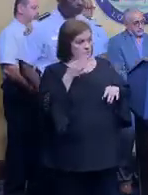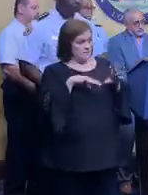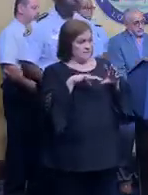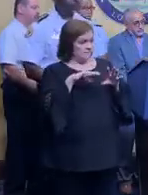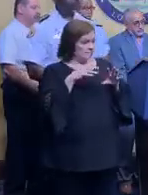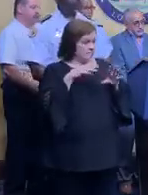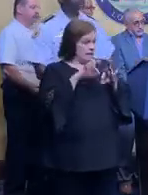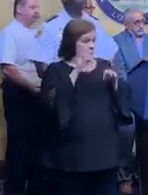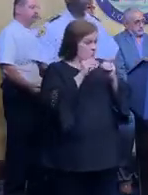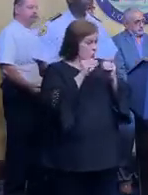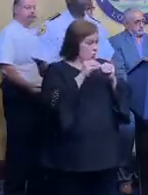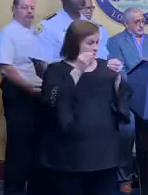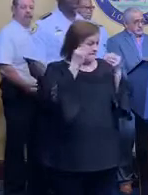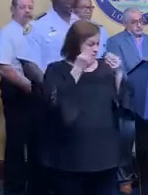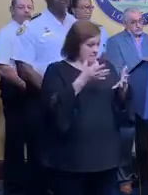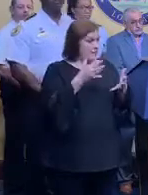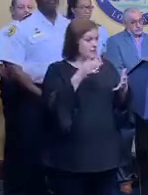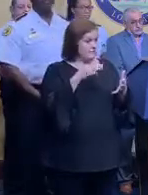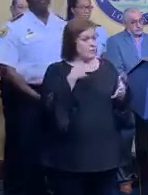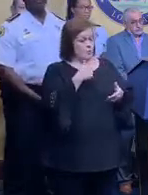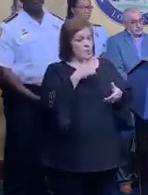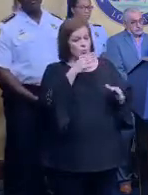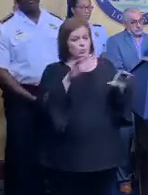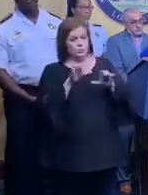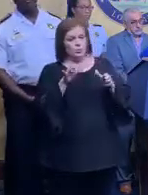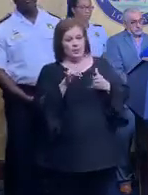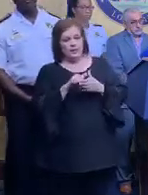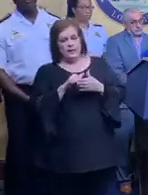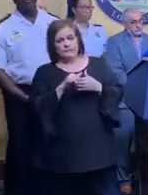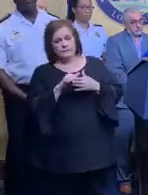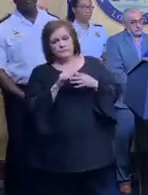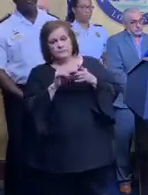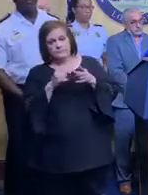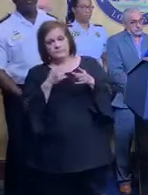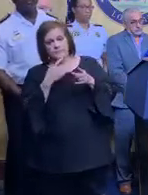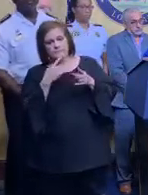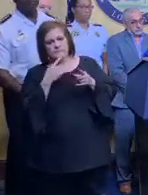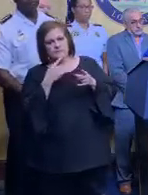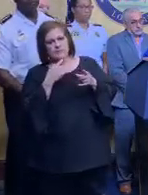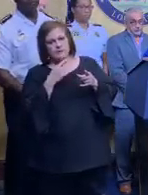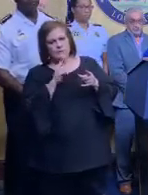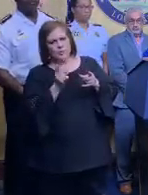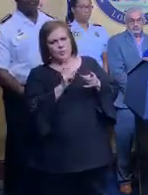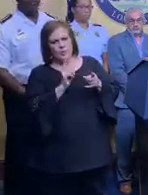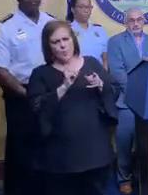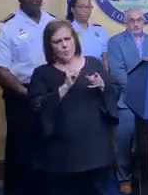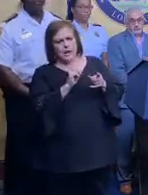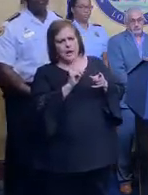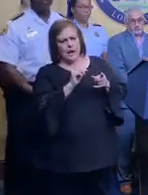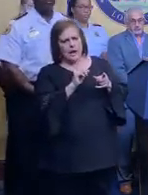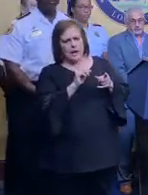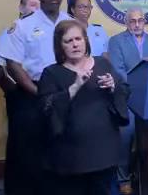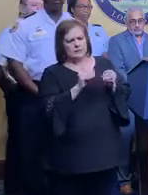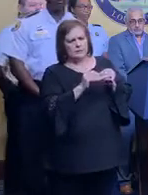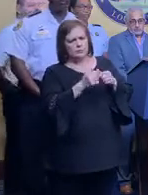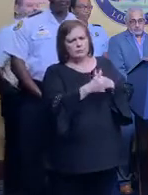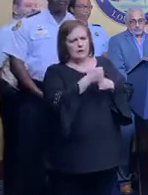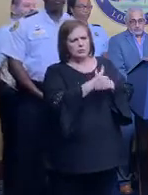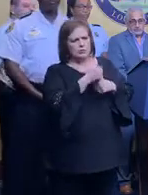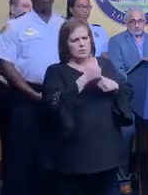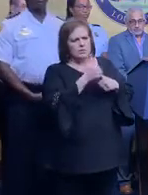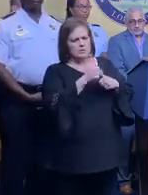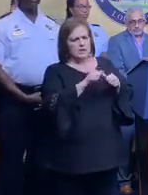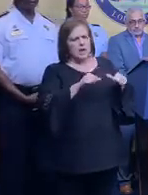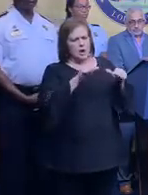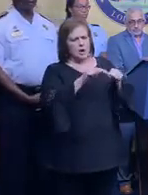not. WWNO. Yeah, where are the, in terms of the lowest levees on the river, where are the most vulnerable locations that could be